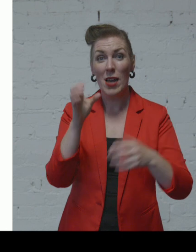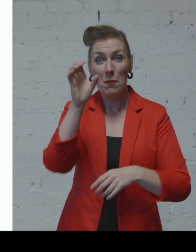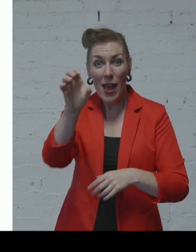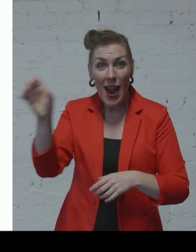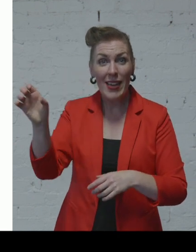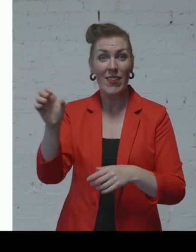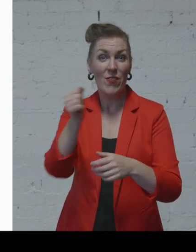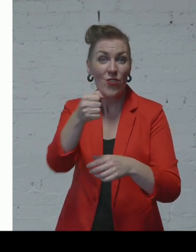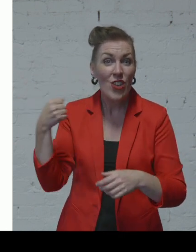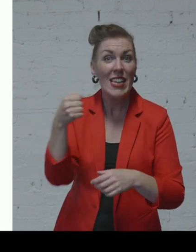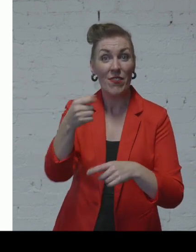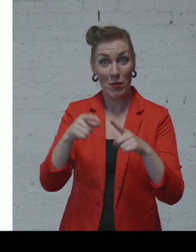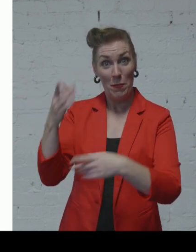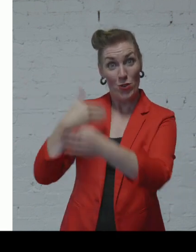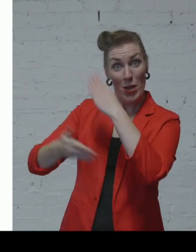enhance your experience of the museum.